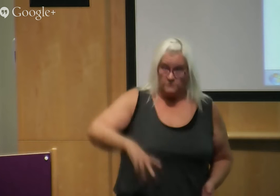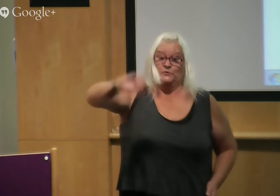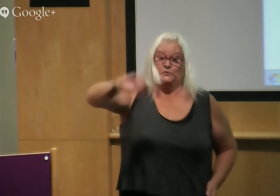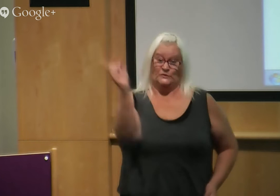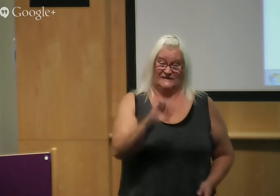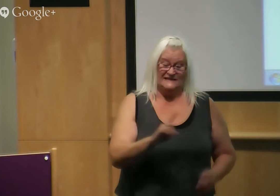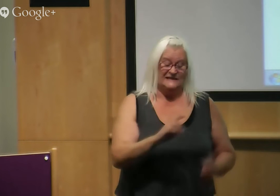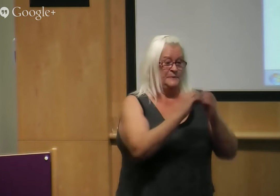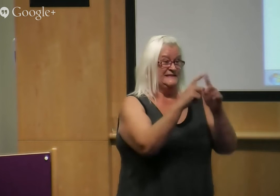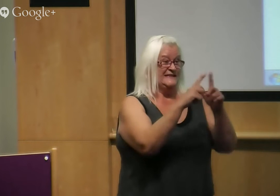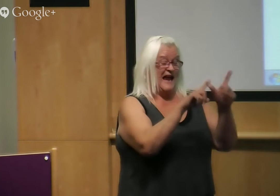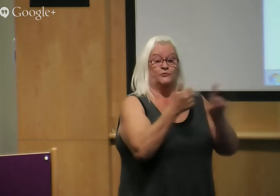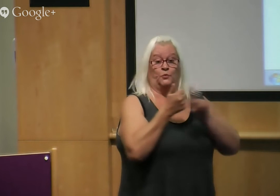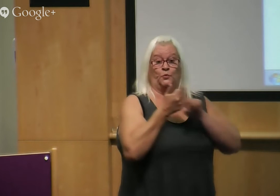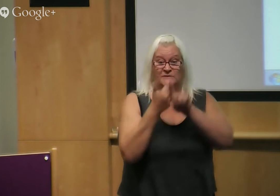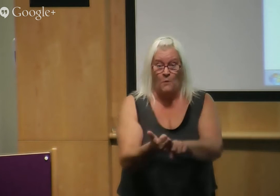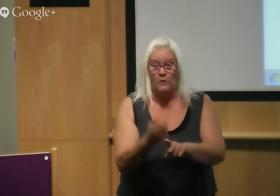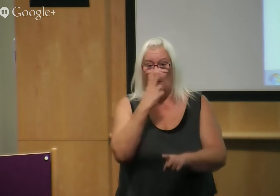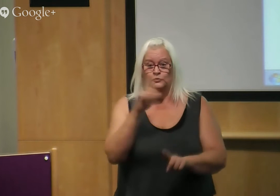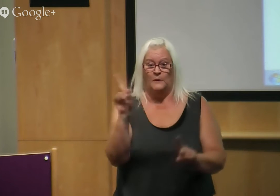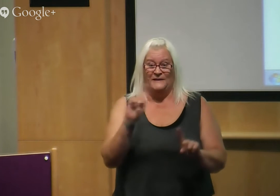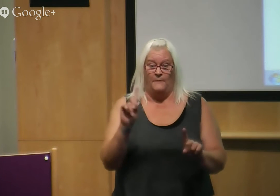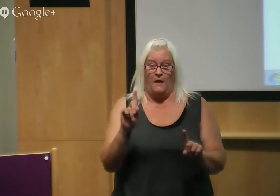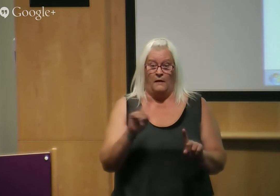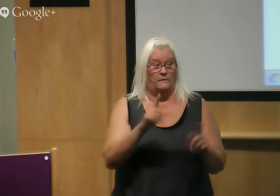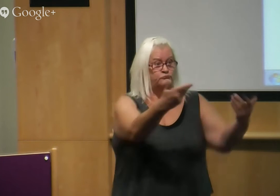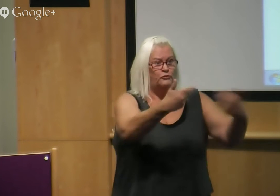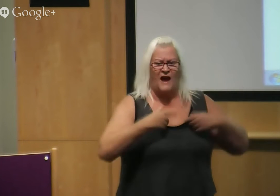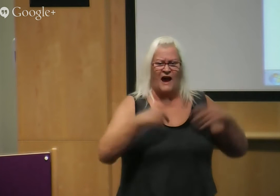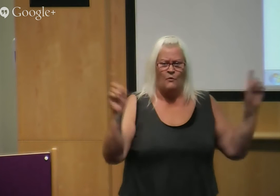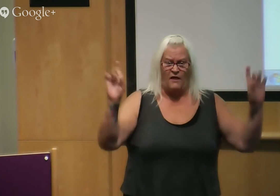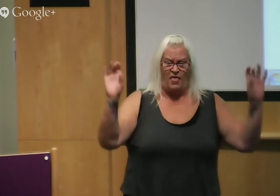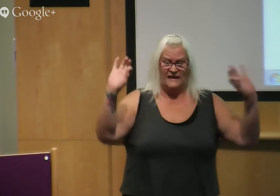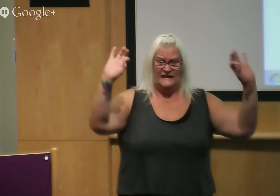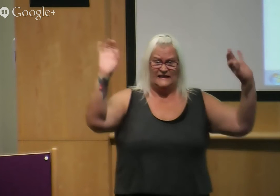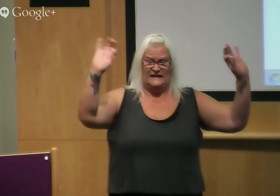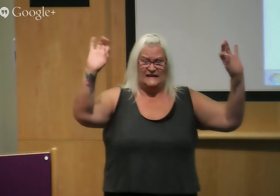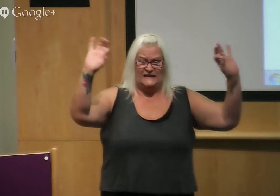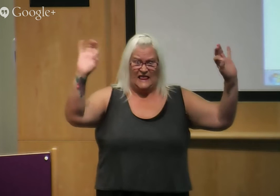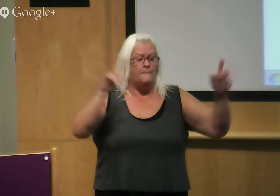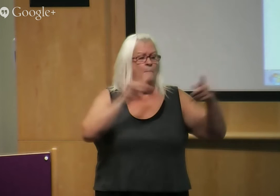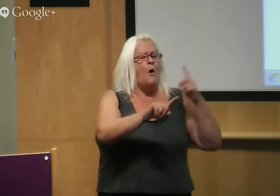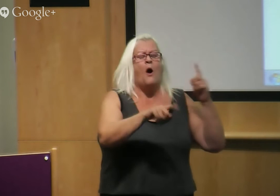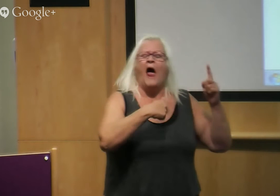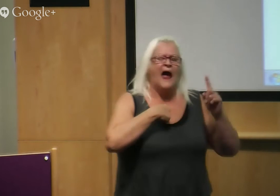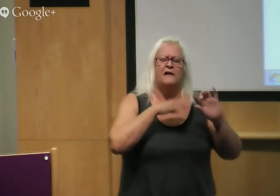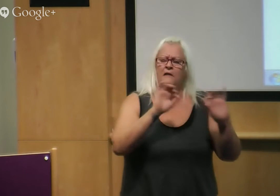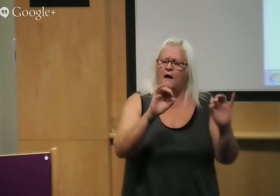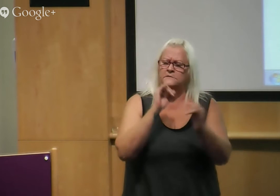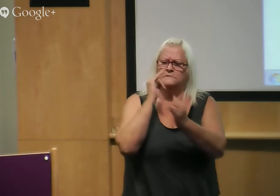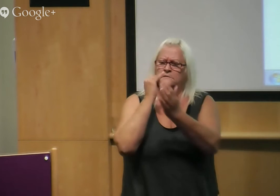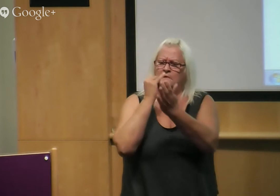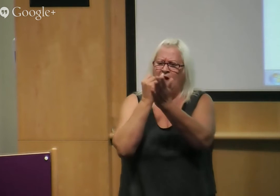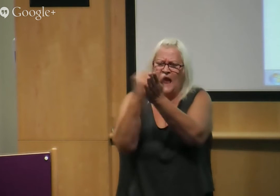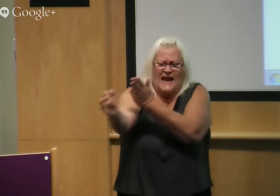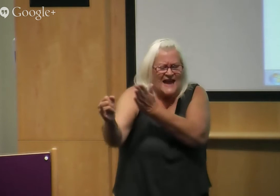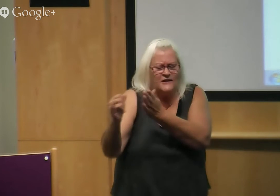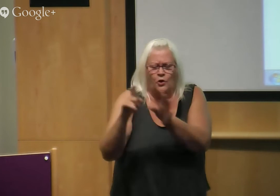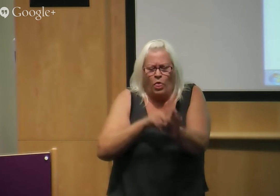However, what I want is support from the BDA for older people.